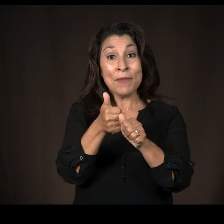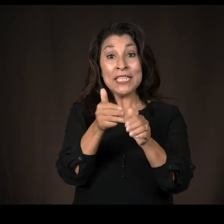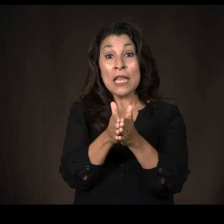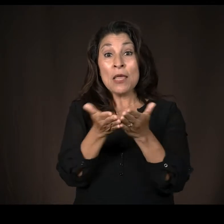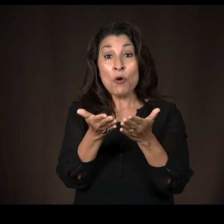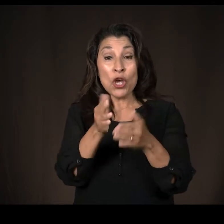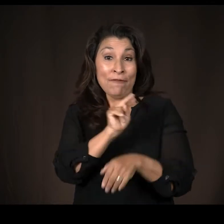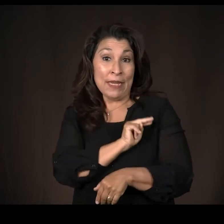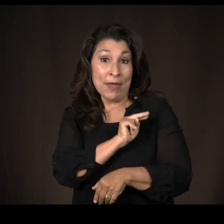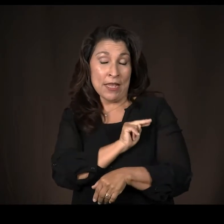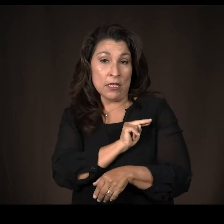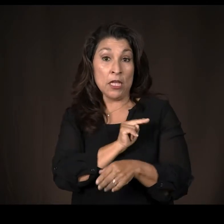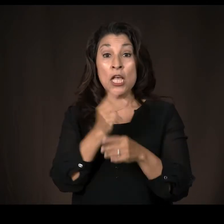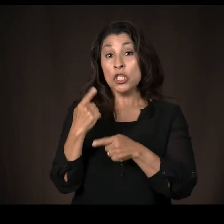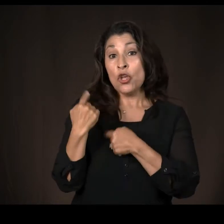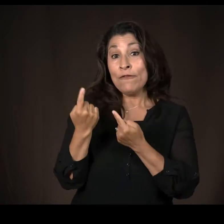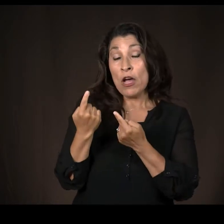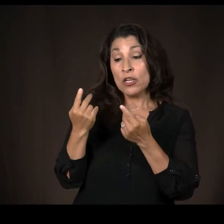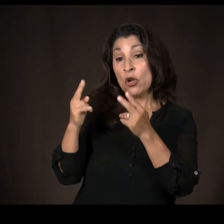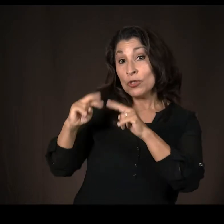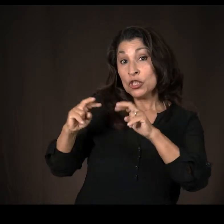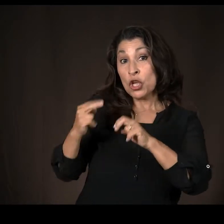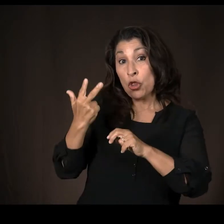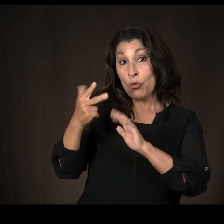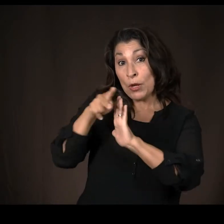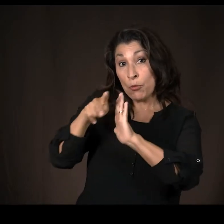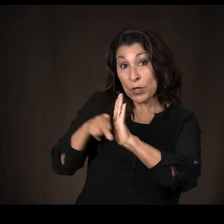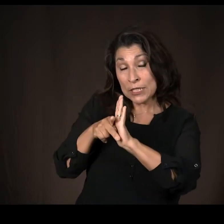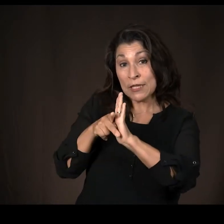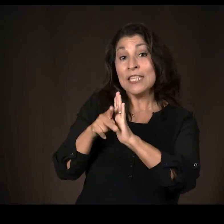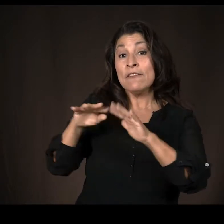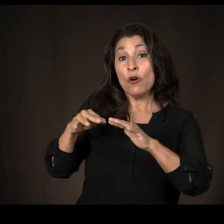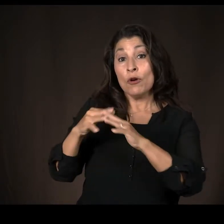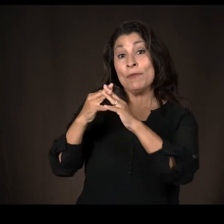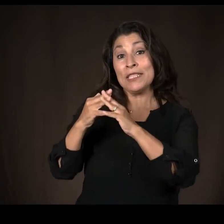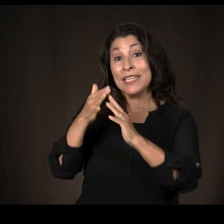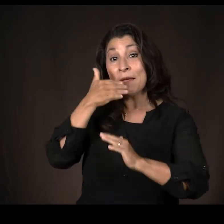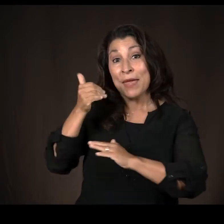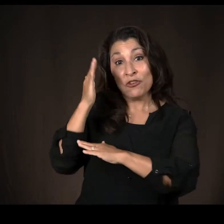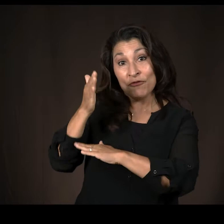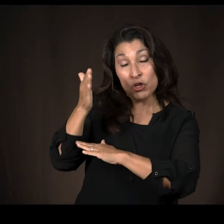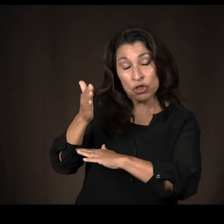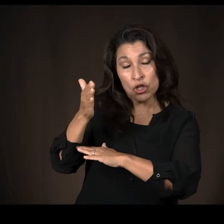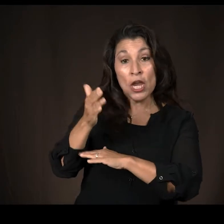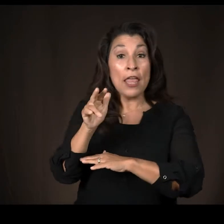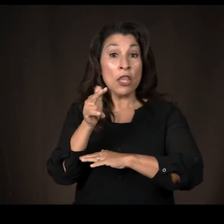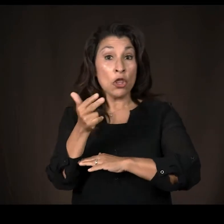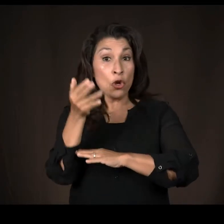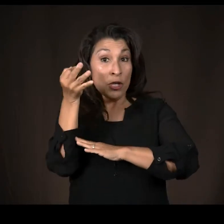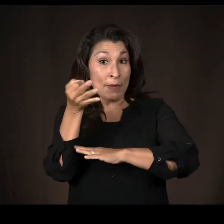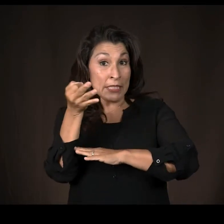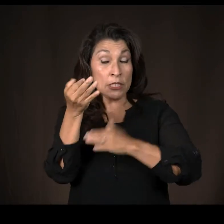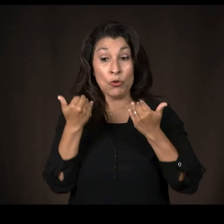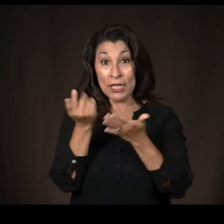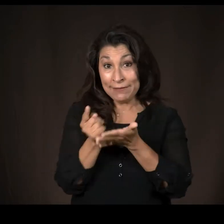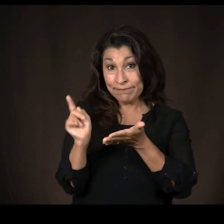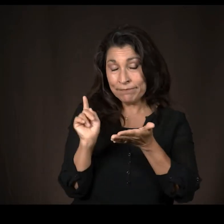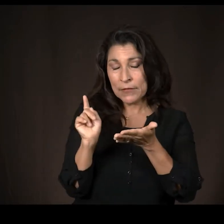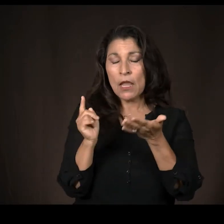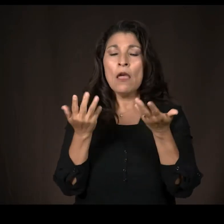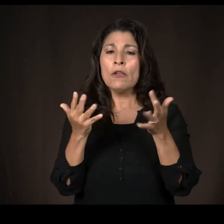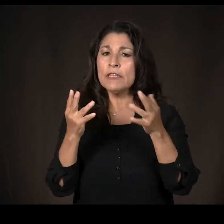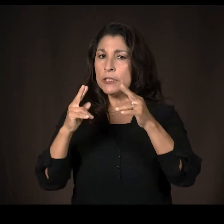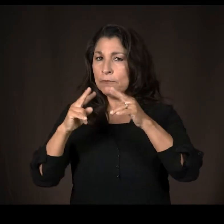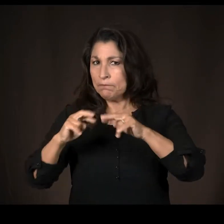book of Nehemiah. Now, so far, we've looked at 3 principles for building a better future. And in this third message that we had last